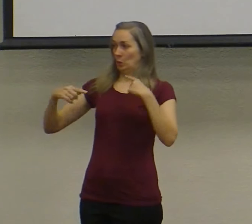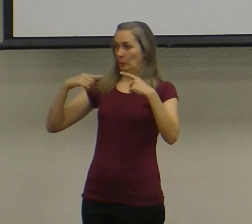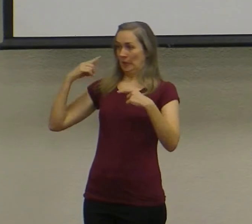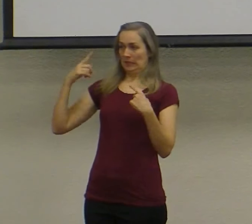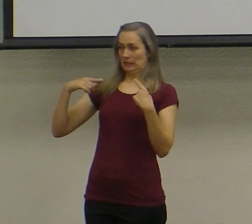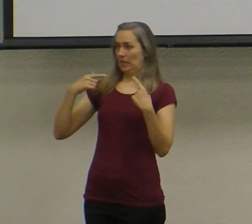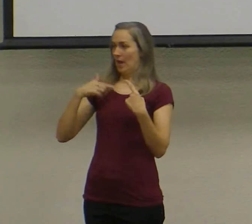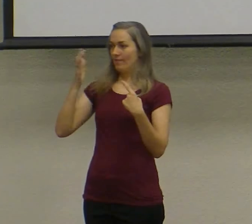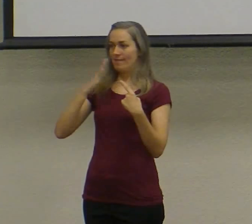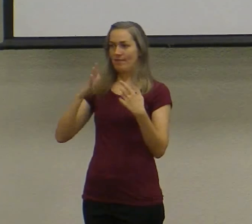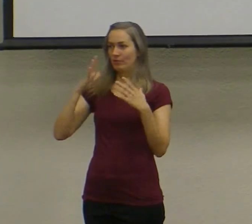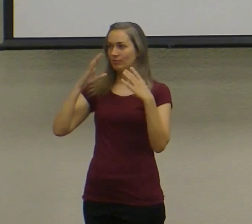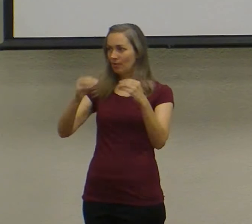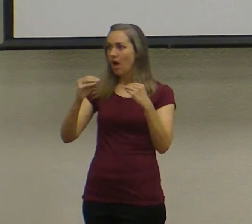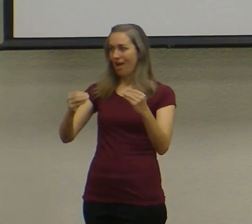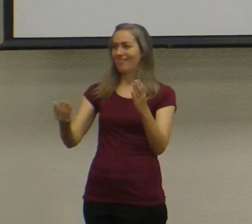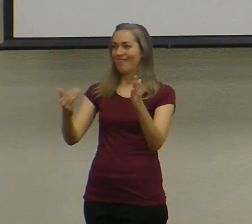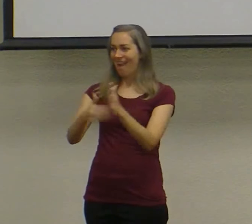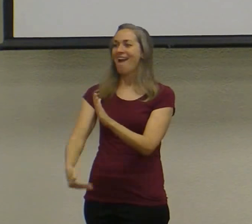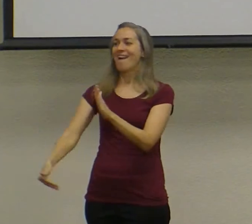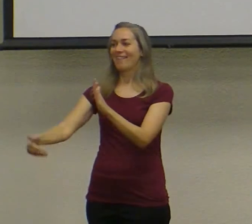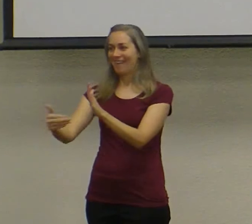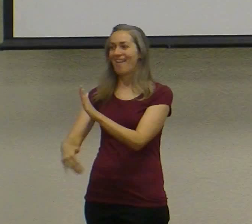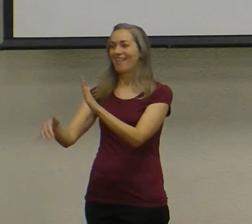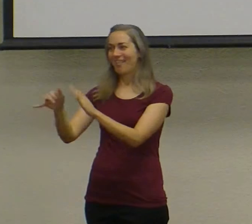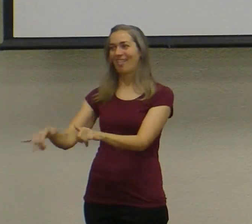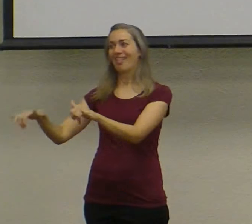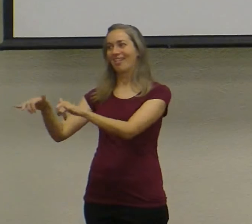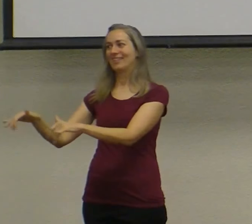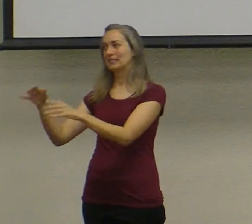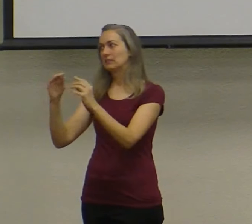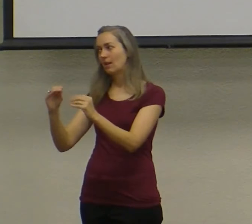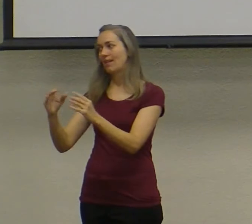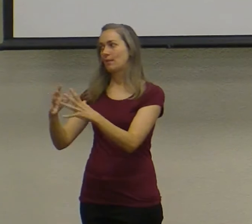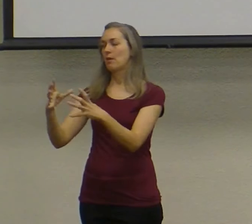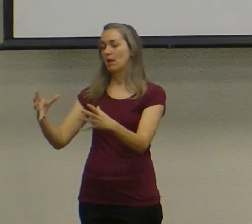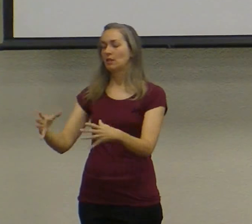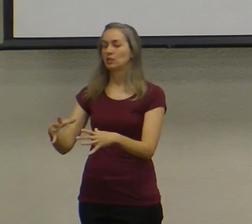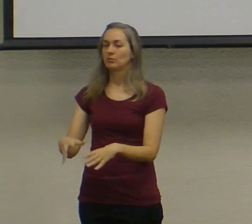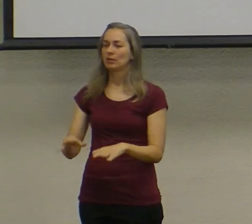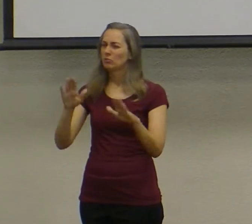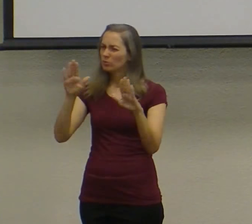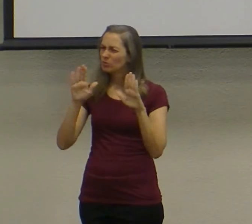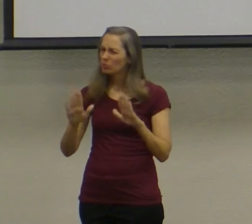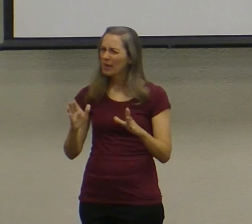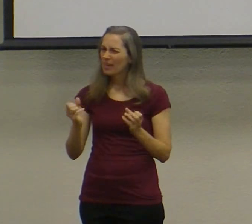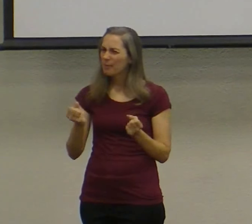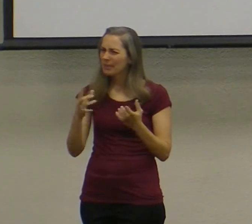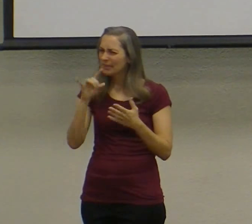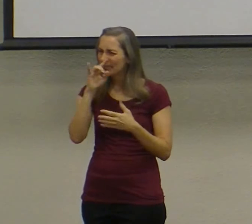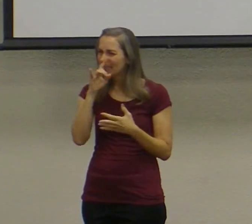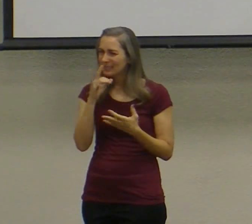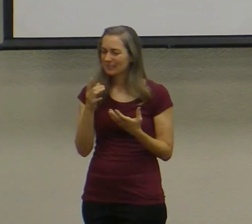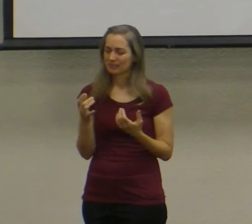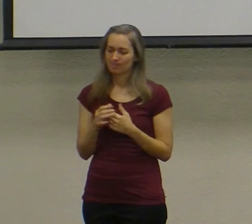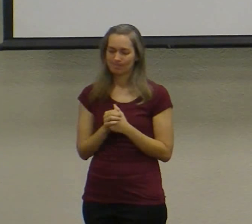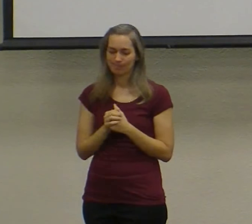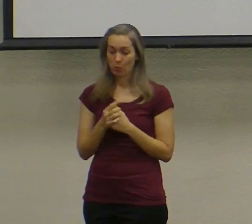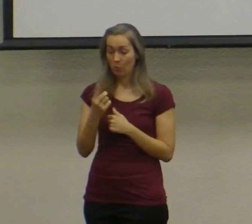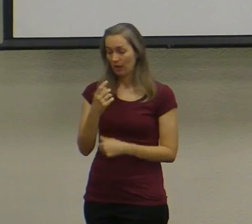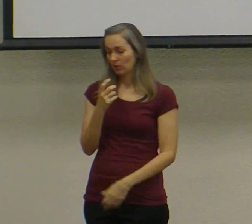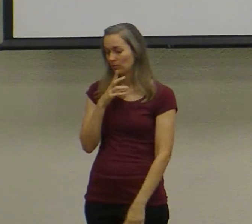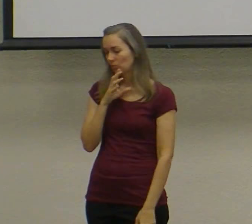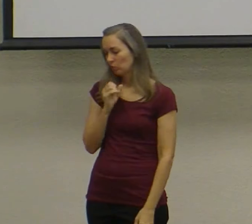much over and over. And but it was great. There's a lot of kids that have a desire. One in particular, he's only 12 years